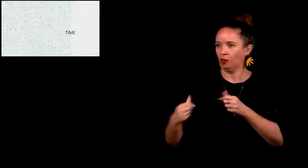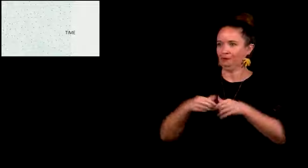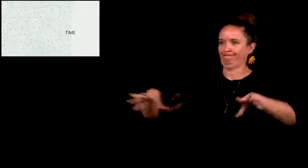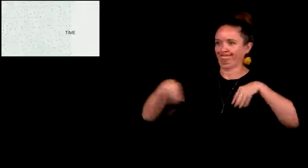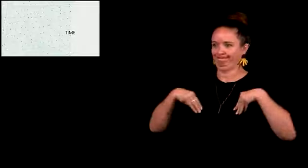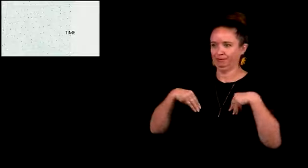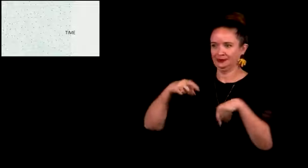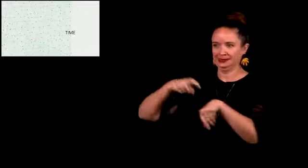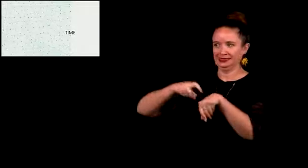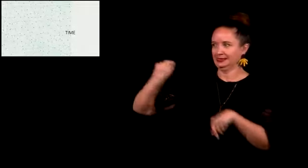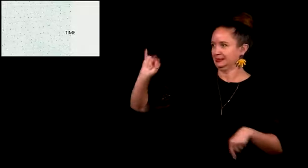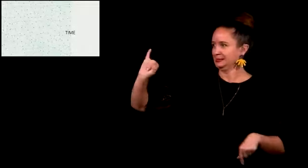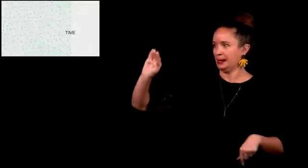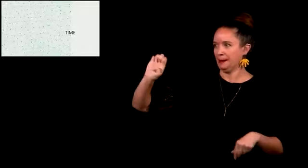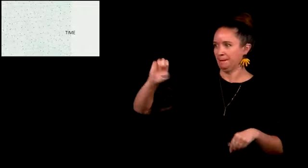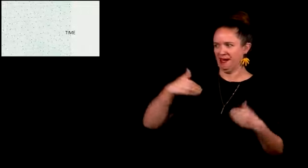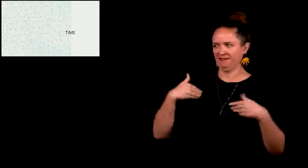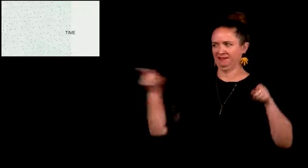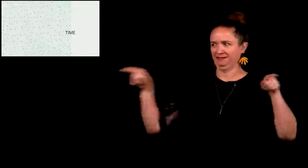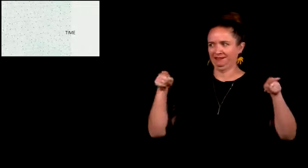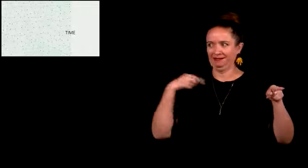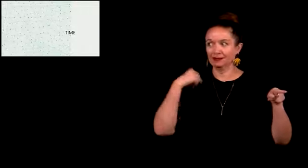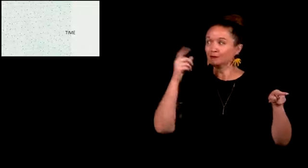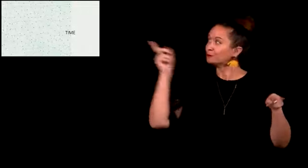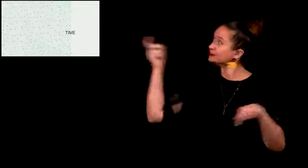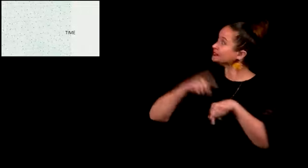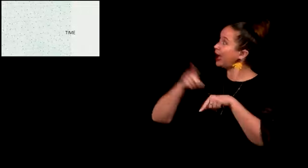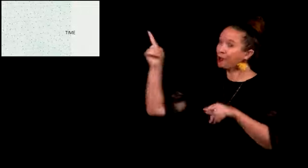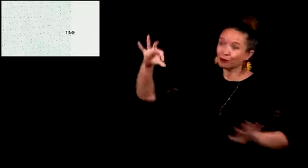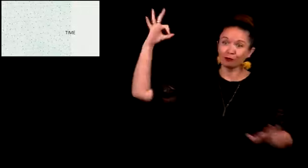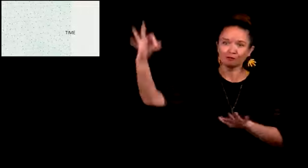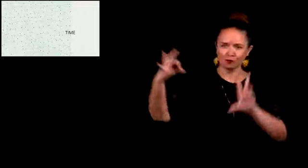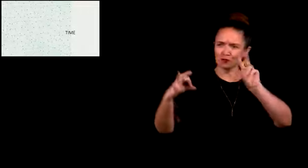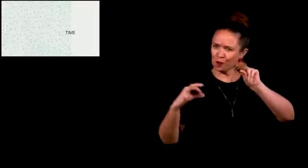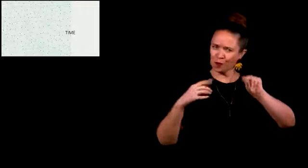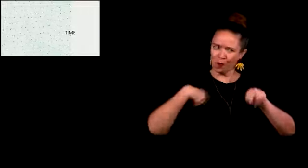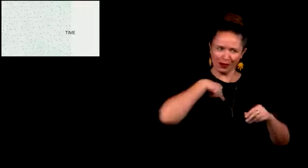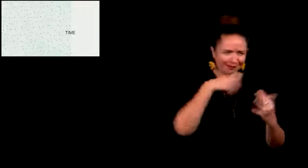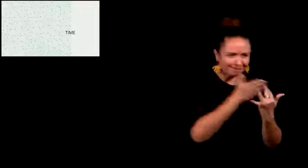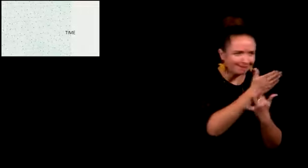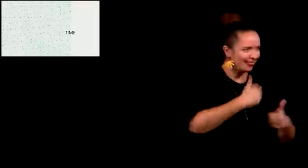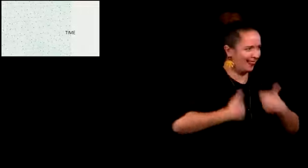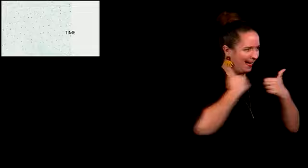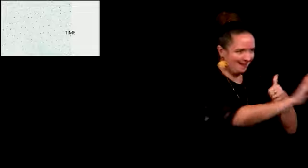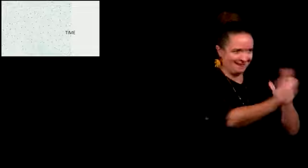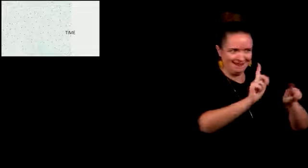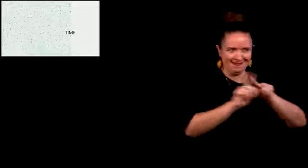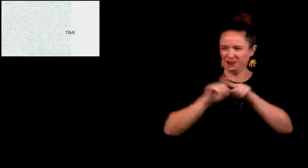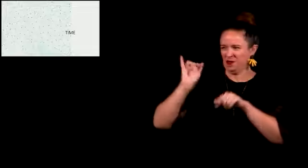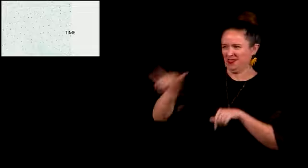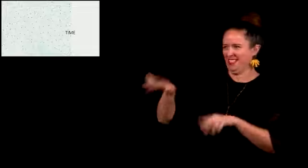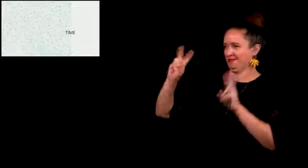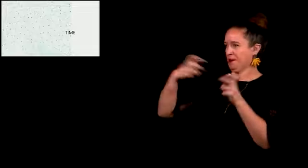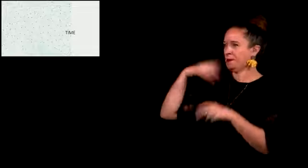is something with cherishing time, but we always struggle with time. We kind of have to just go